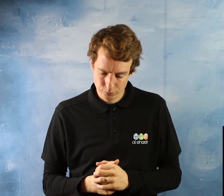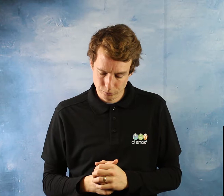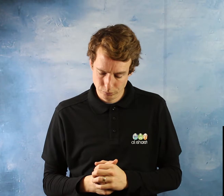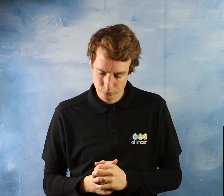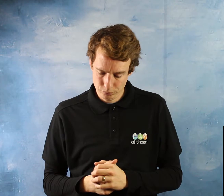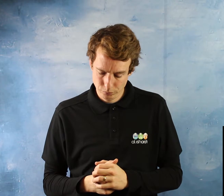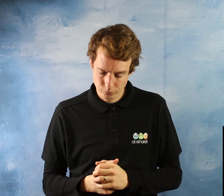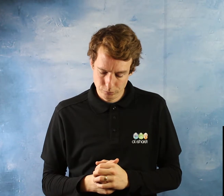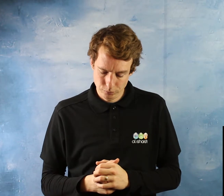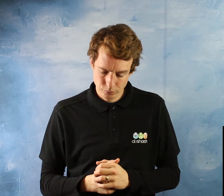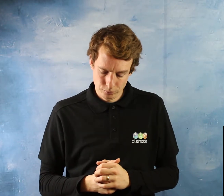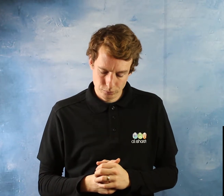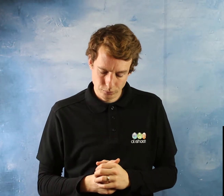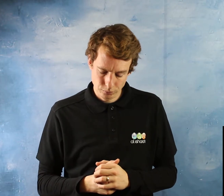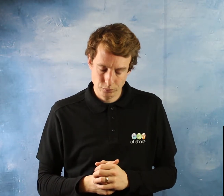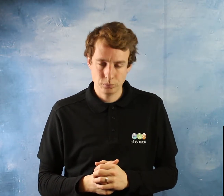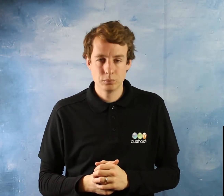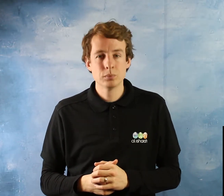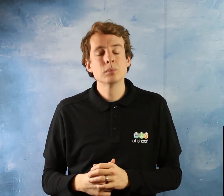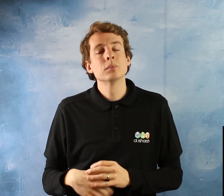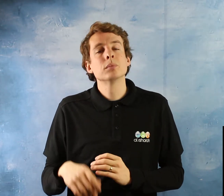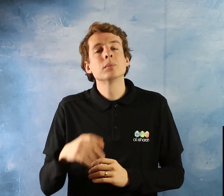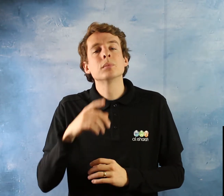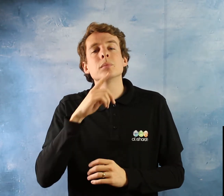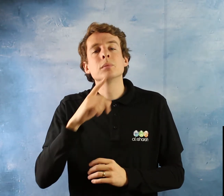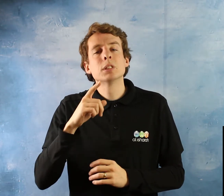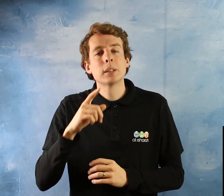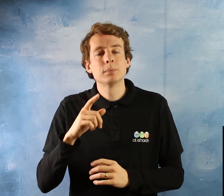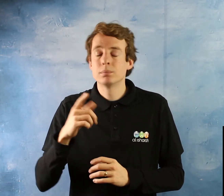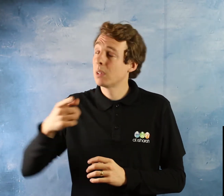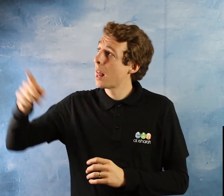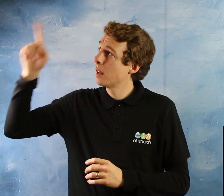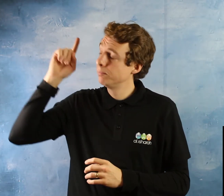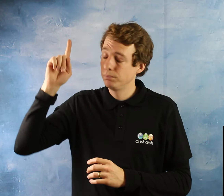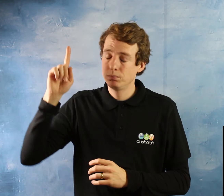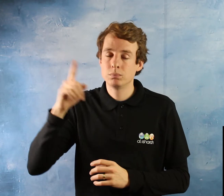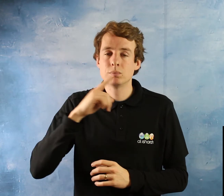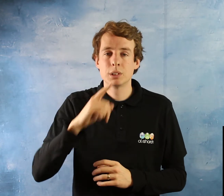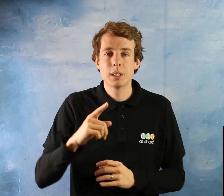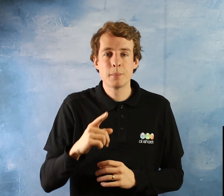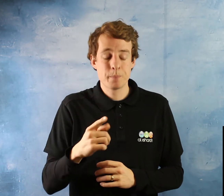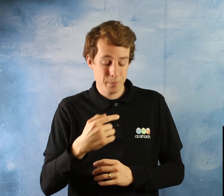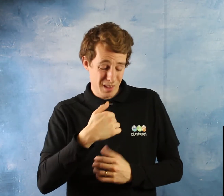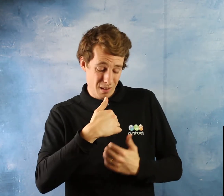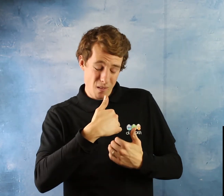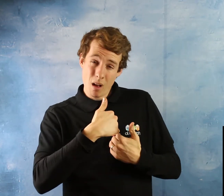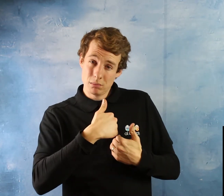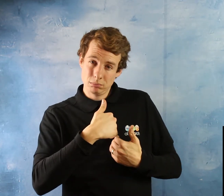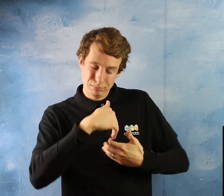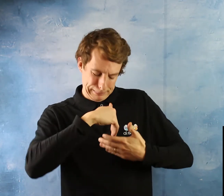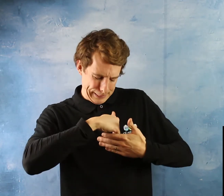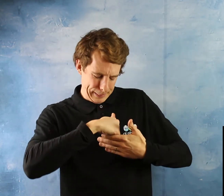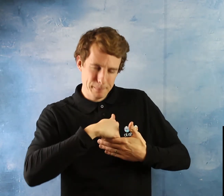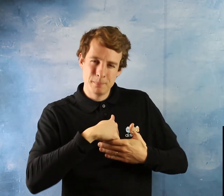The one in his heart, atom size of pride, arrogance, ego, all these are,